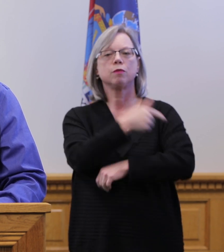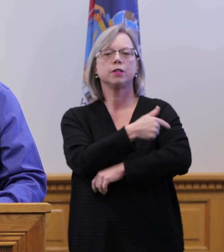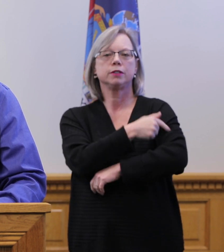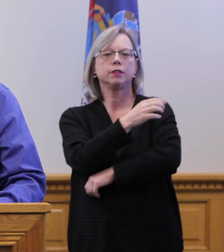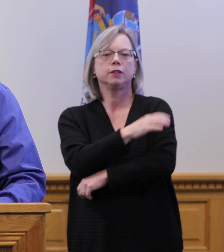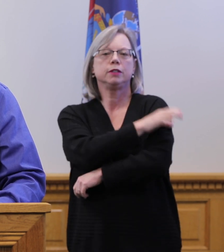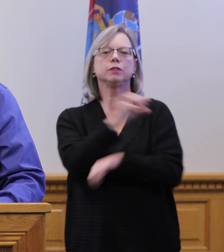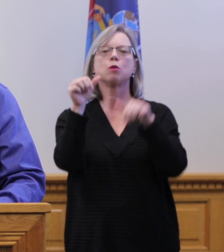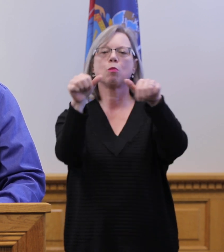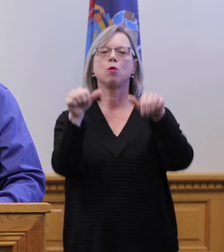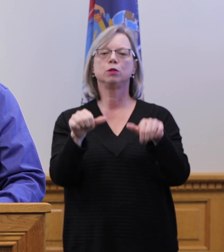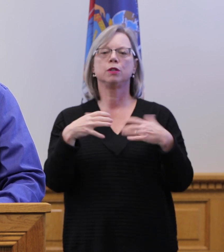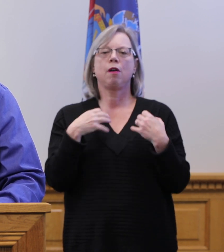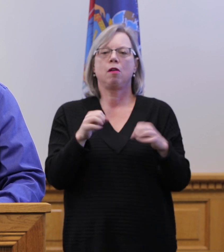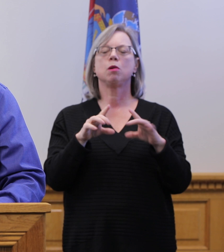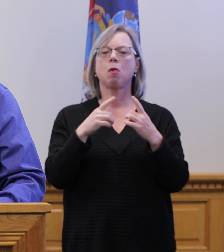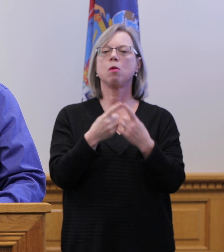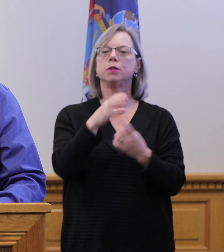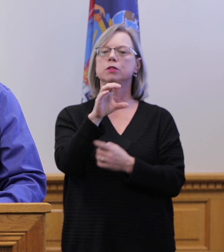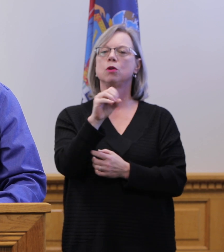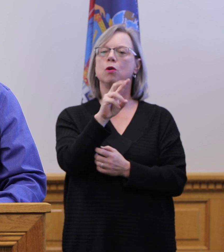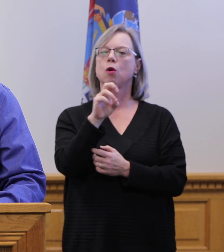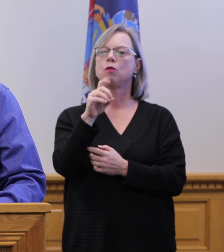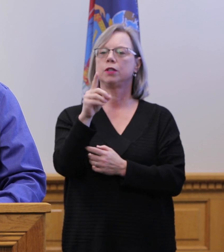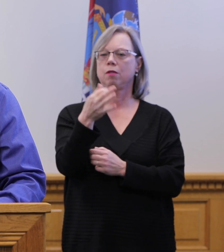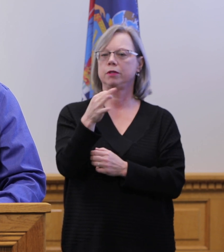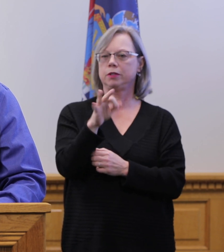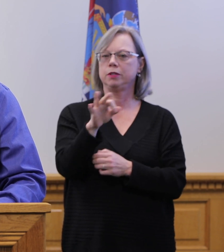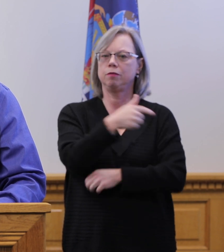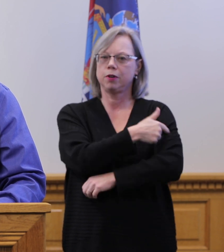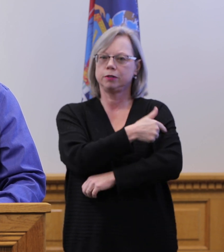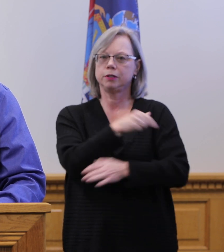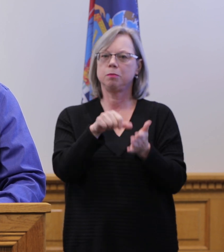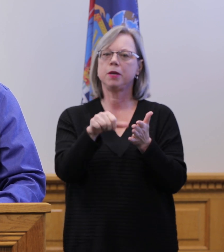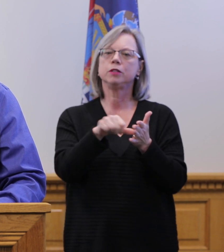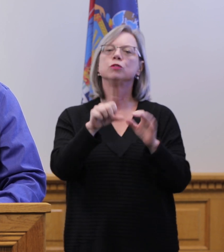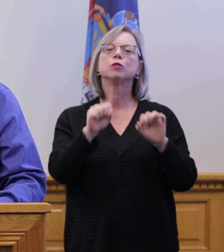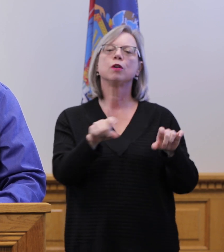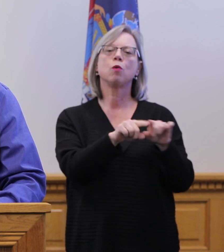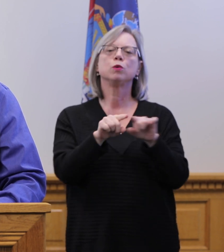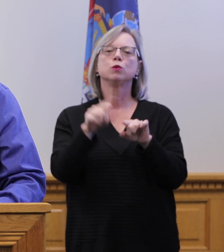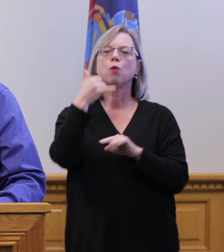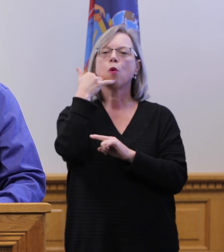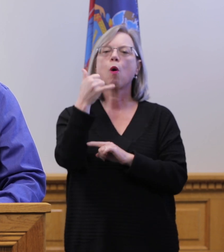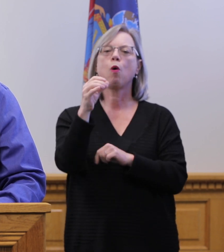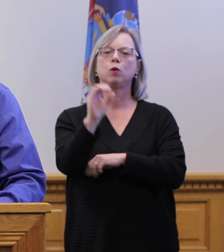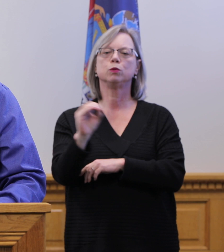COVID-19 hotline from 8:30 a.m. to 4 p.m. weekdays for help in making an appointment.